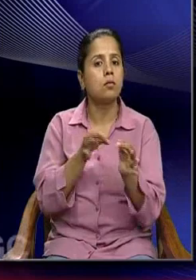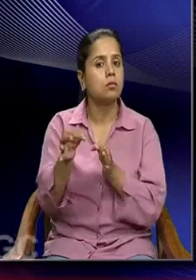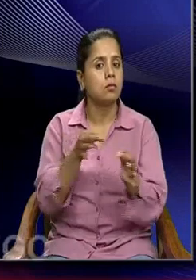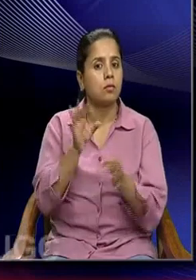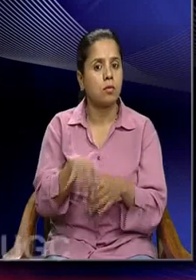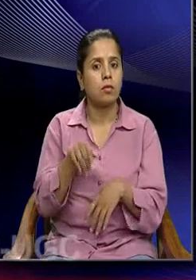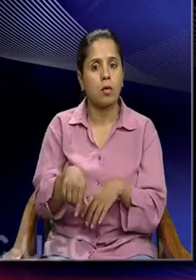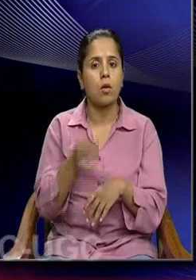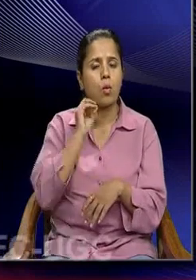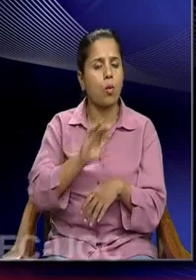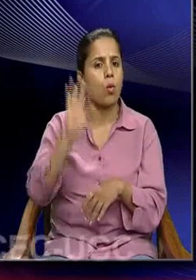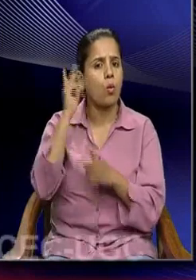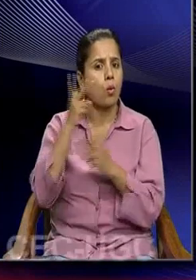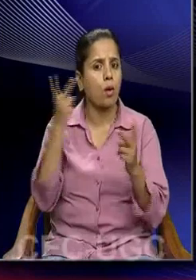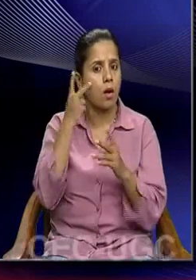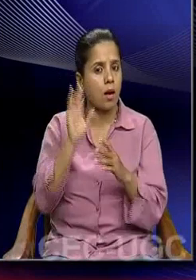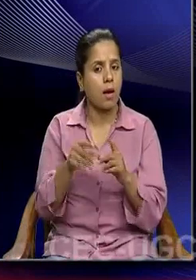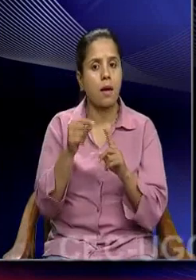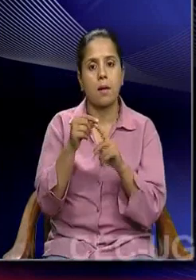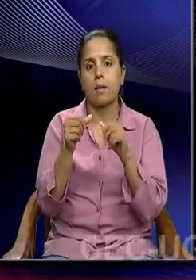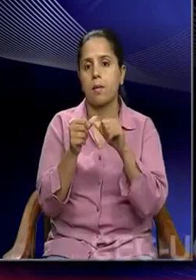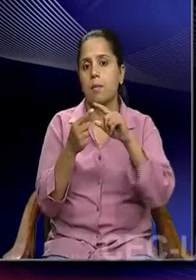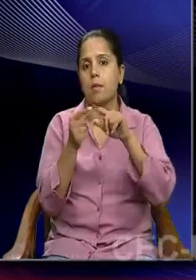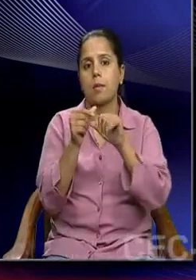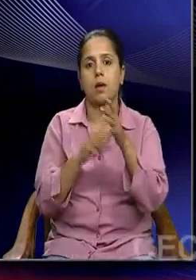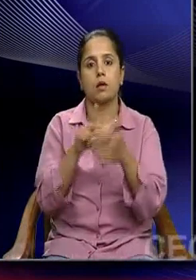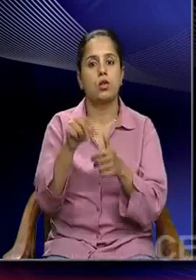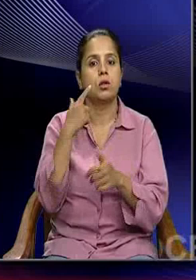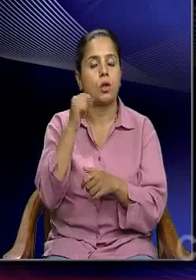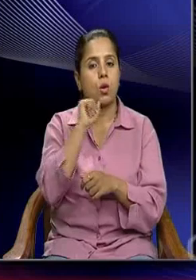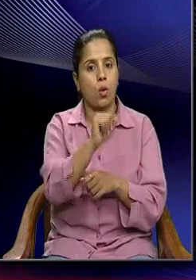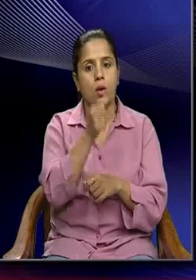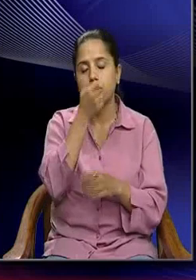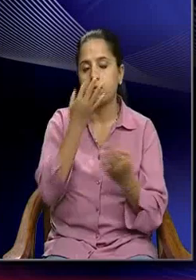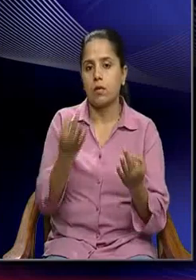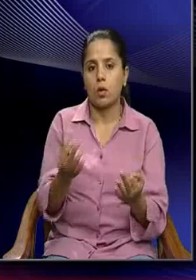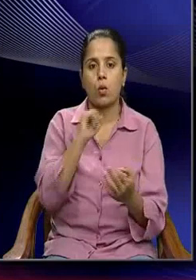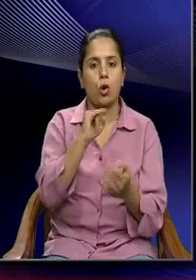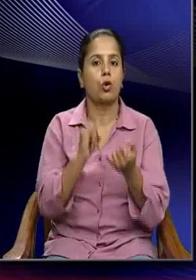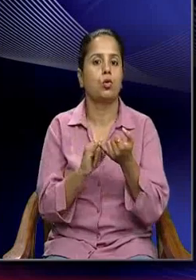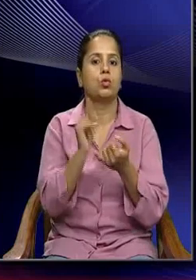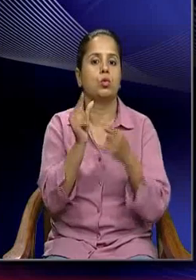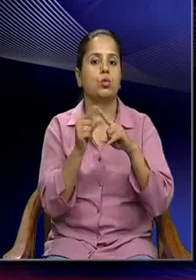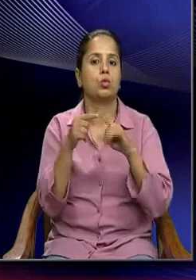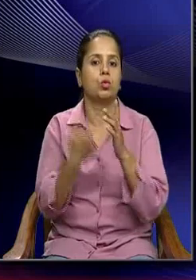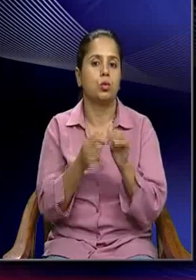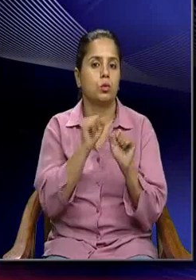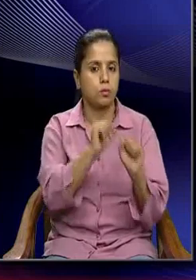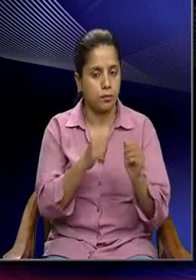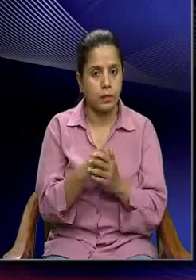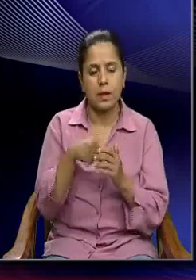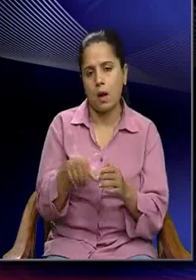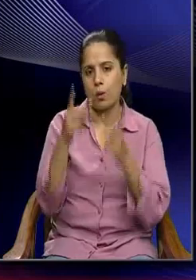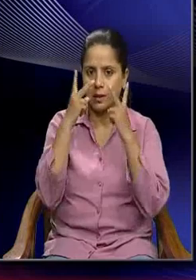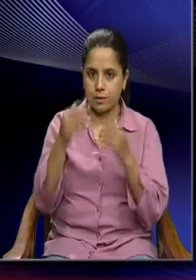the ancient sage Patanjali in his Yoga Sutra. So let us look